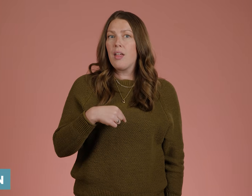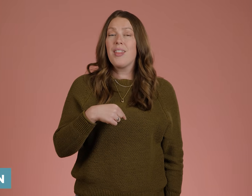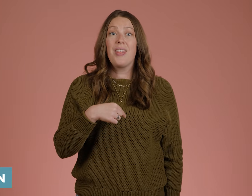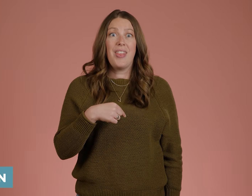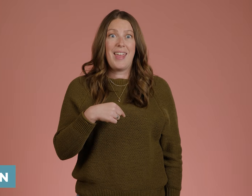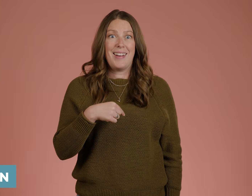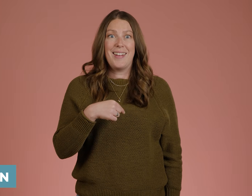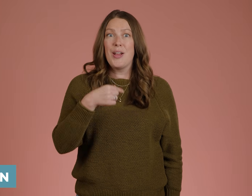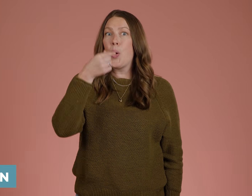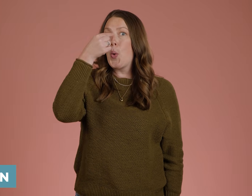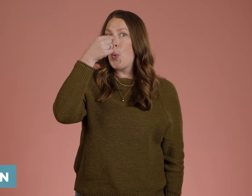Thin.